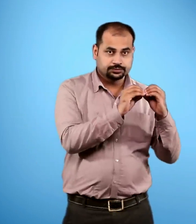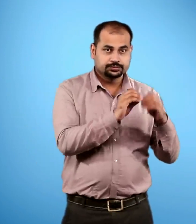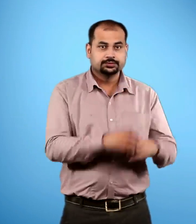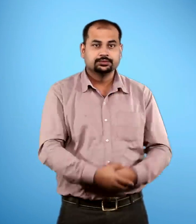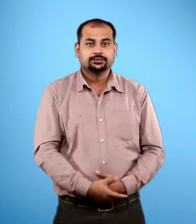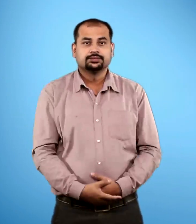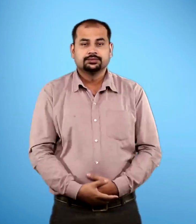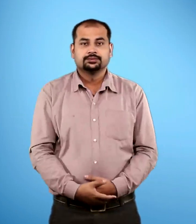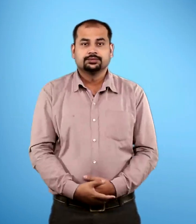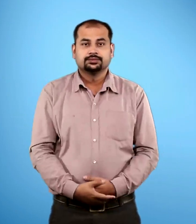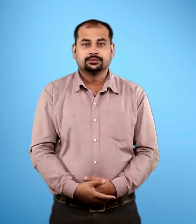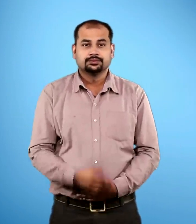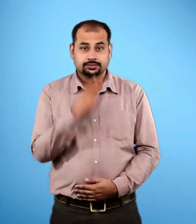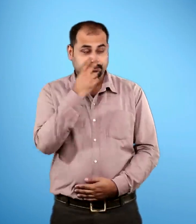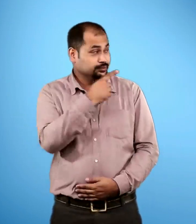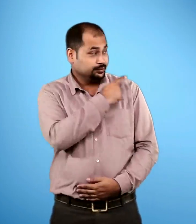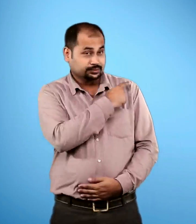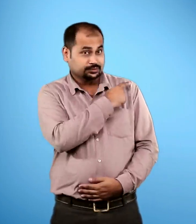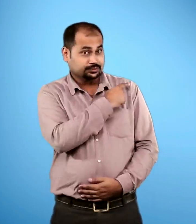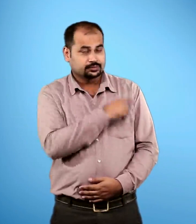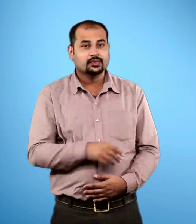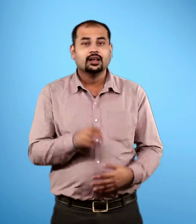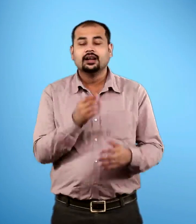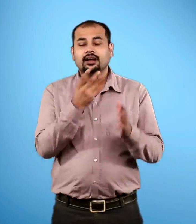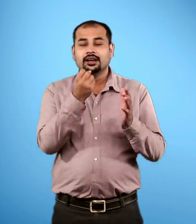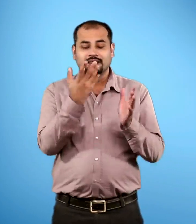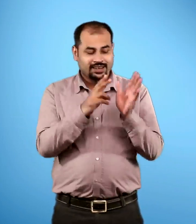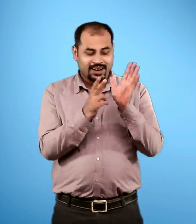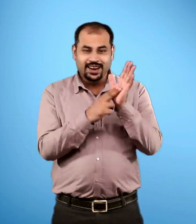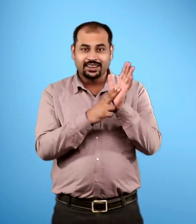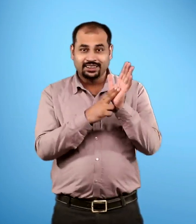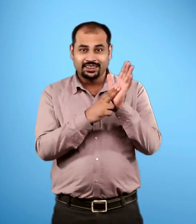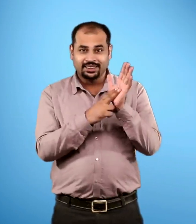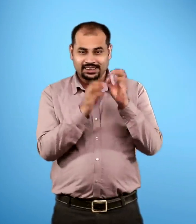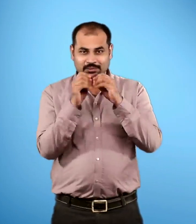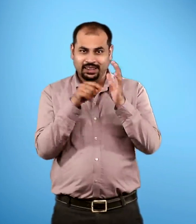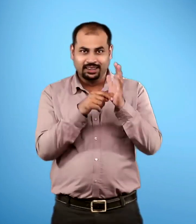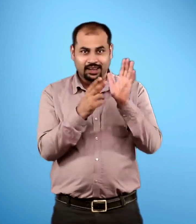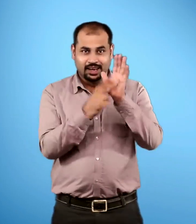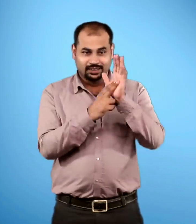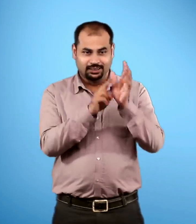B. We see the letter N again repeating with half